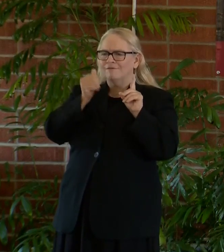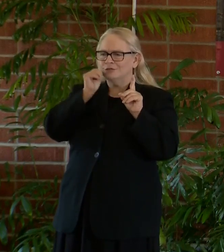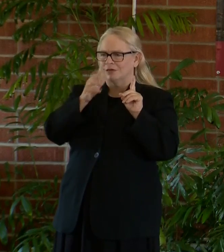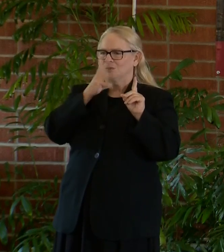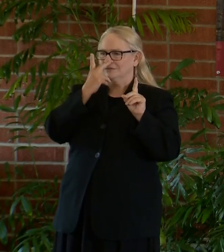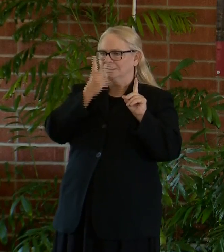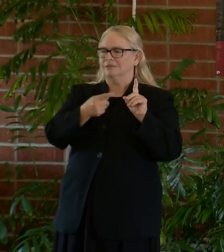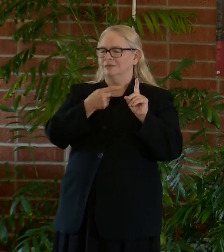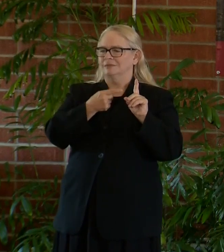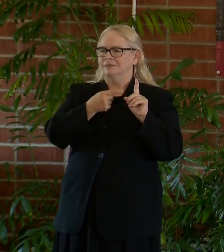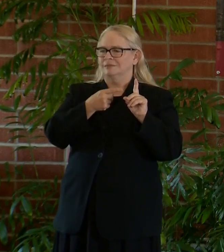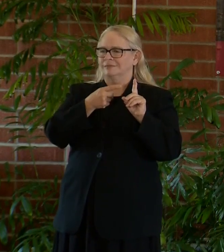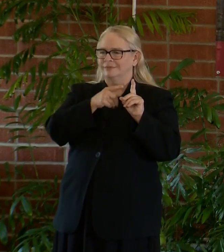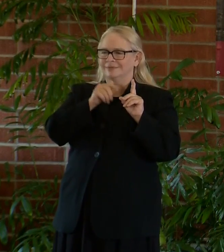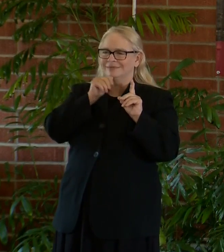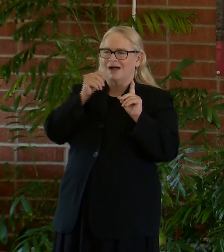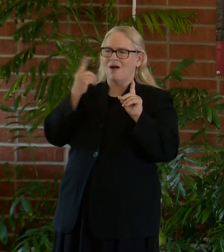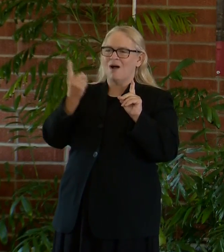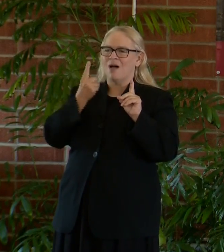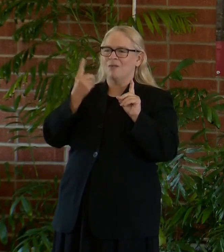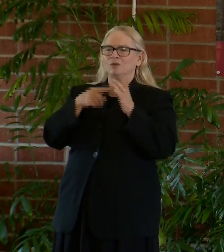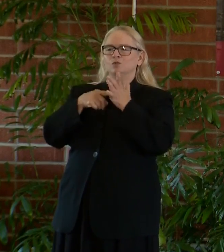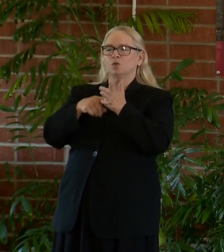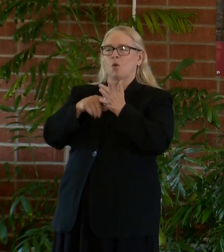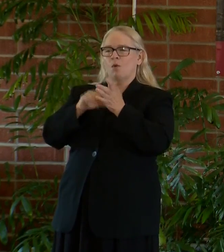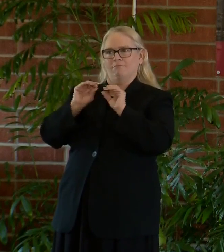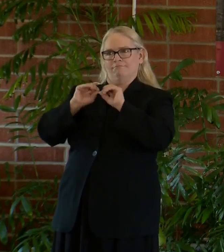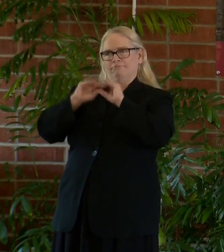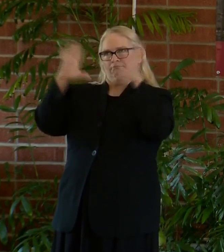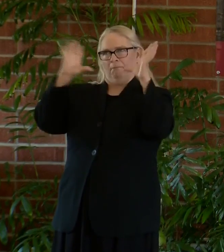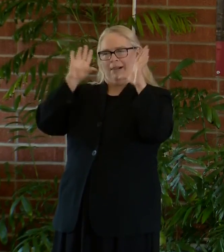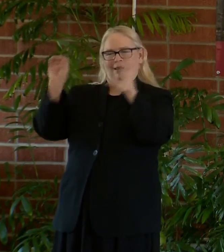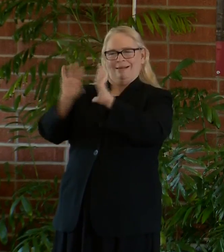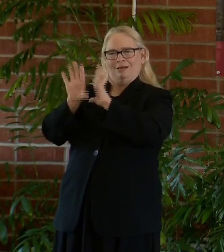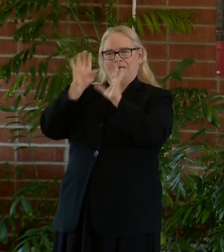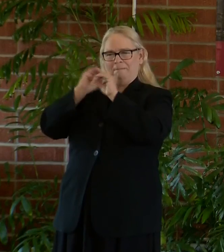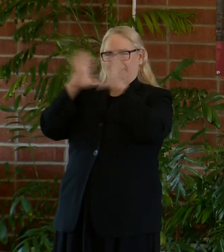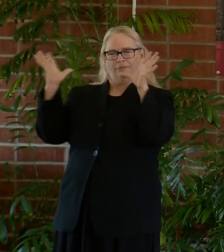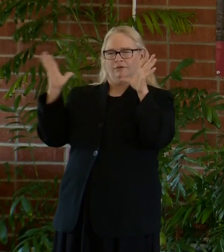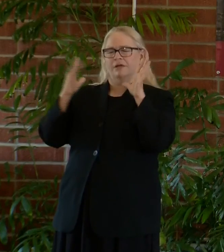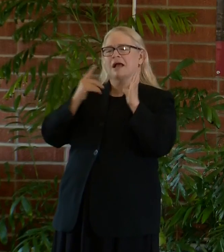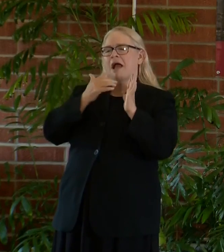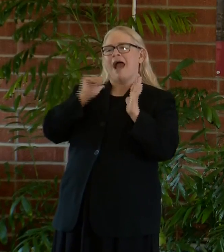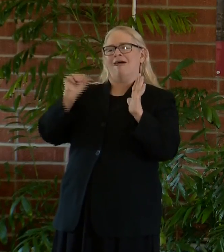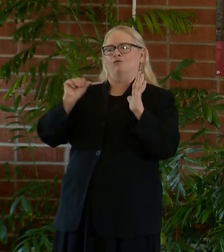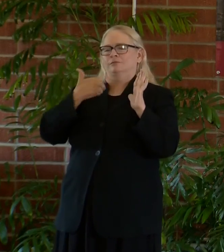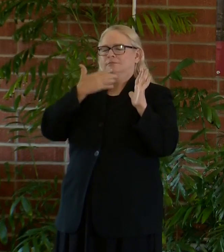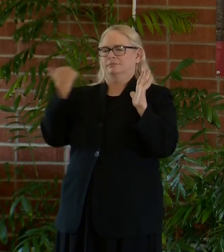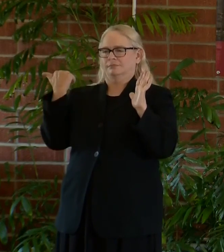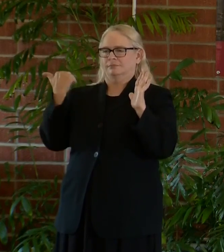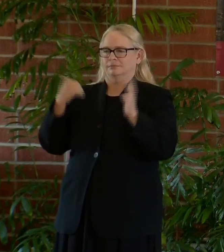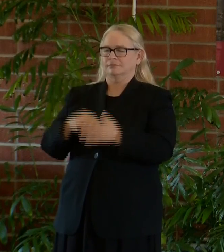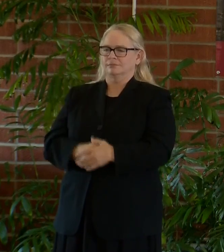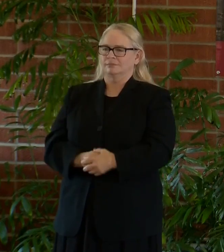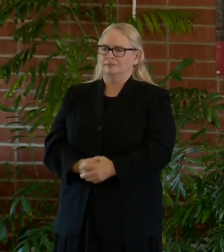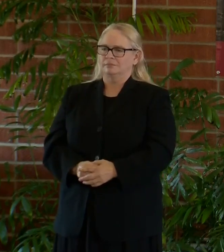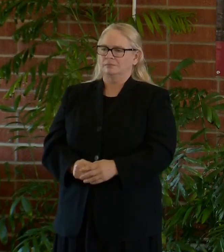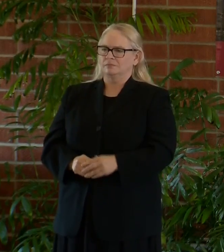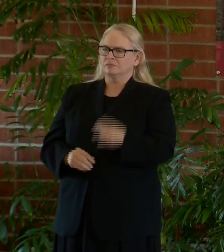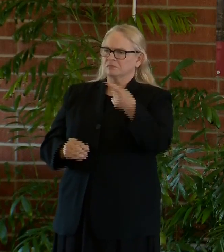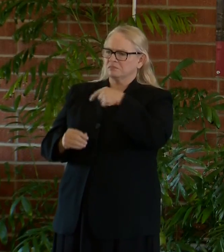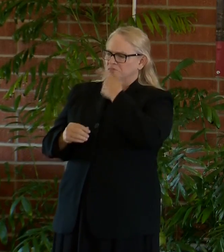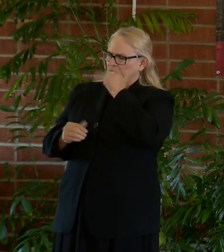always give you a real picture. We can run with headlines based upon data that appears relatively low, some that